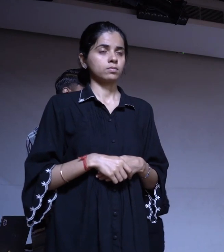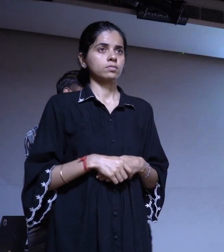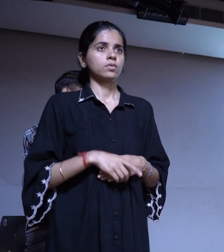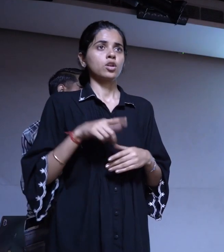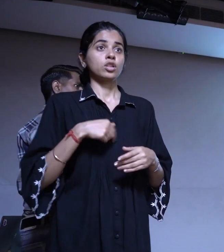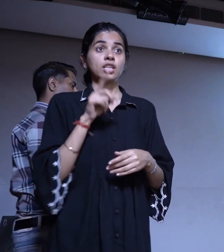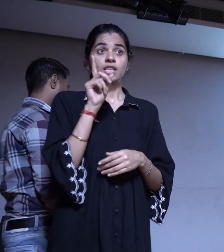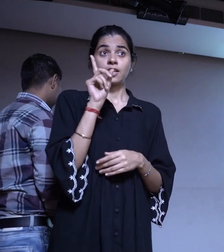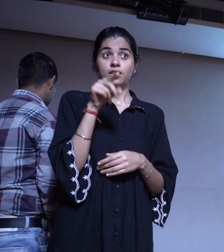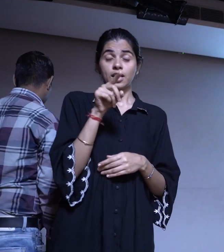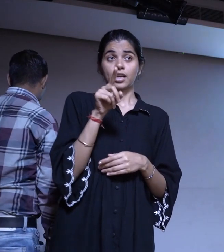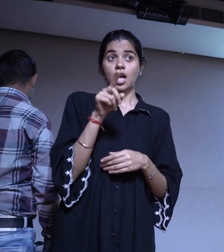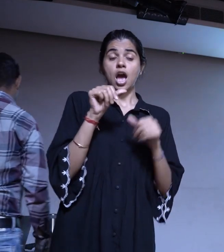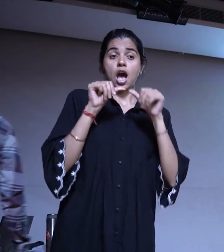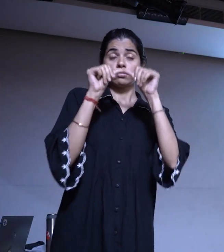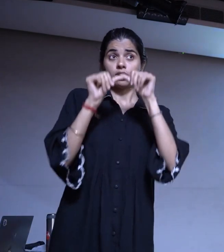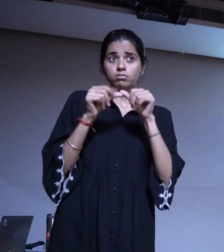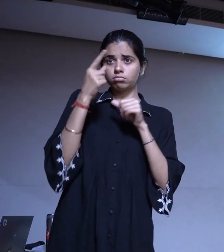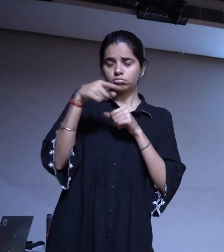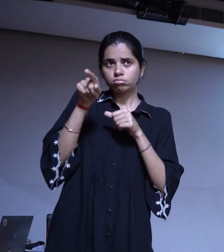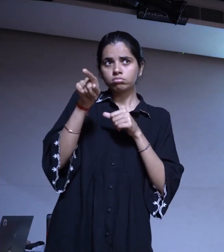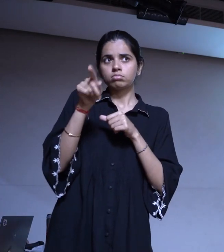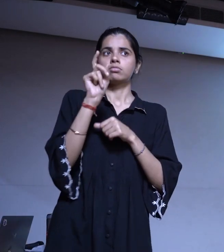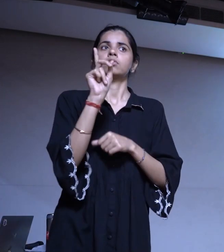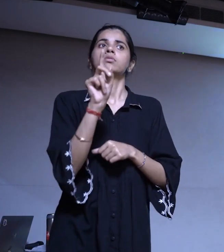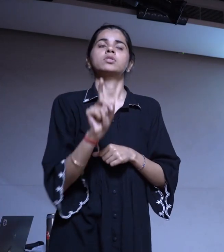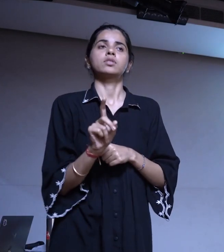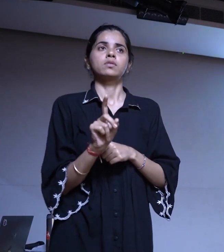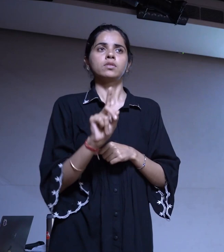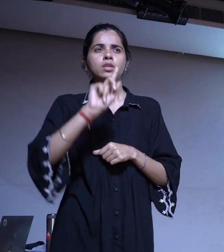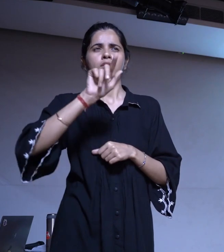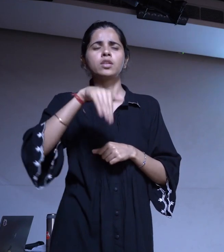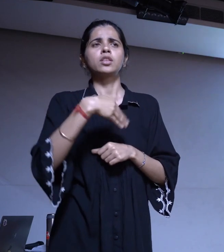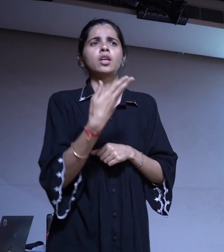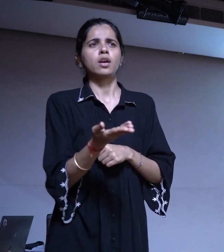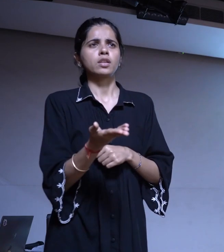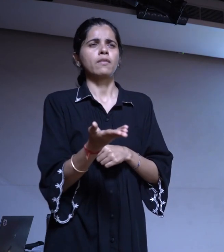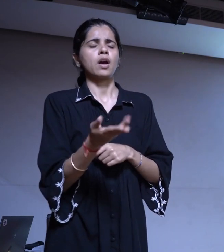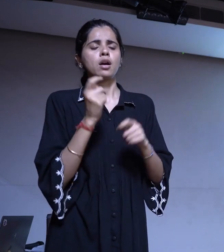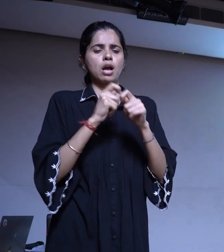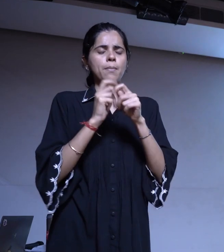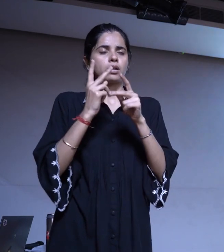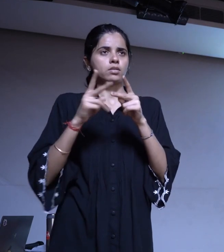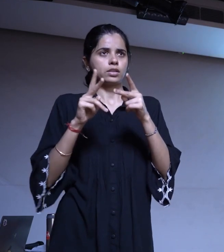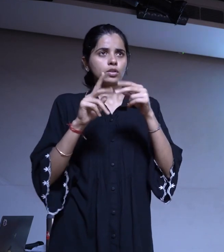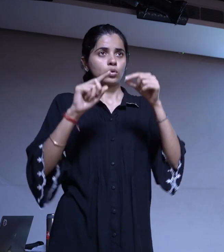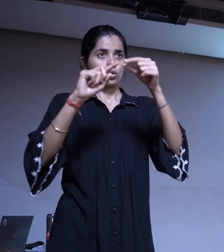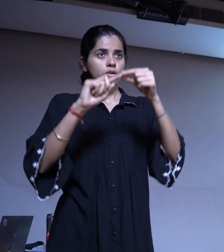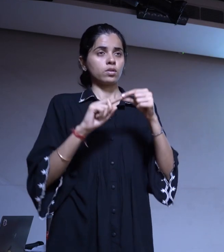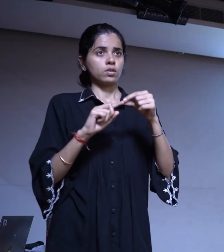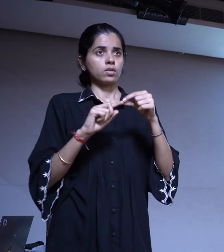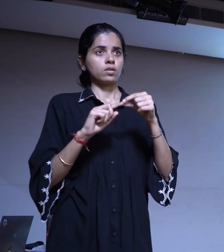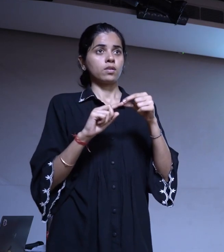so you can click on a correct answer then you can have you have another task do these